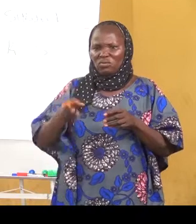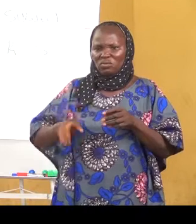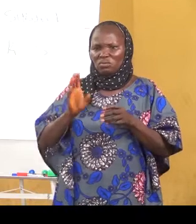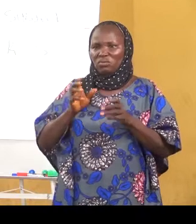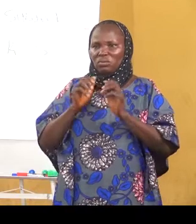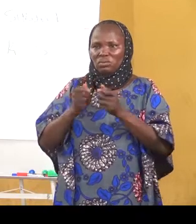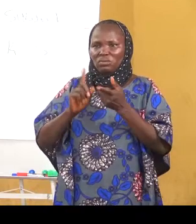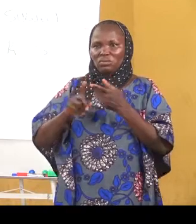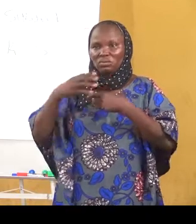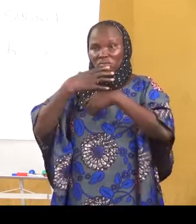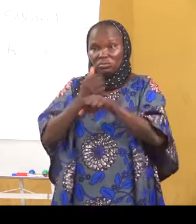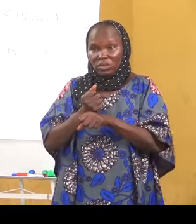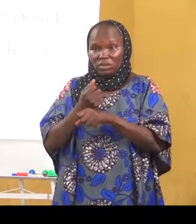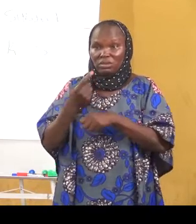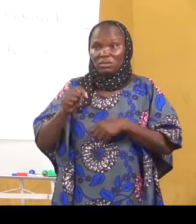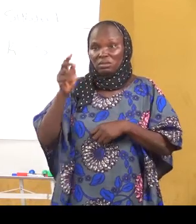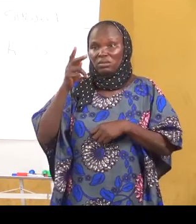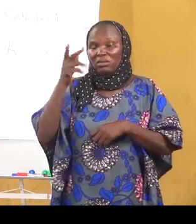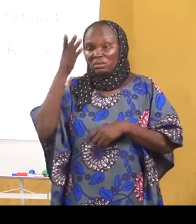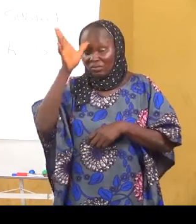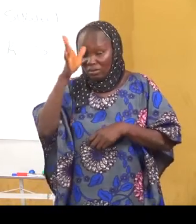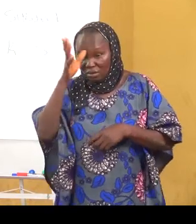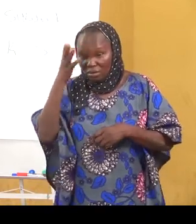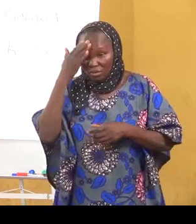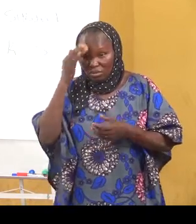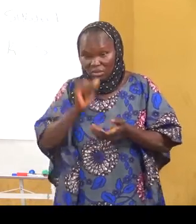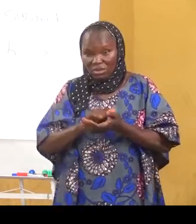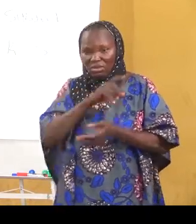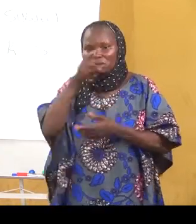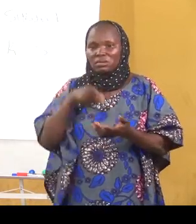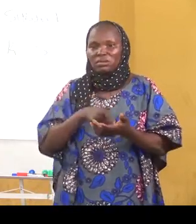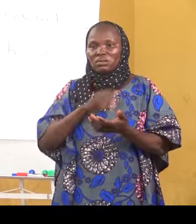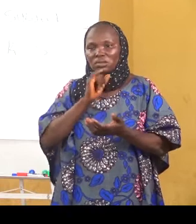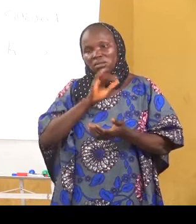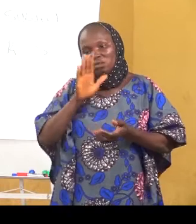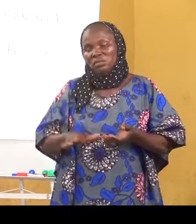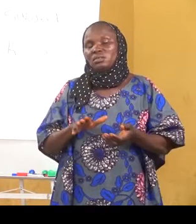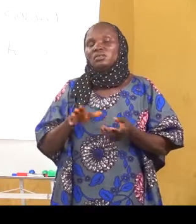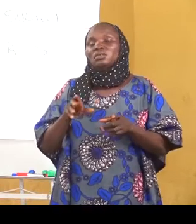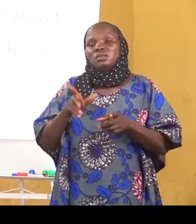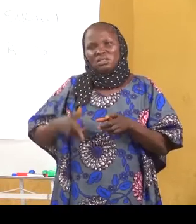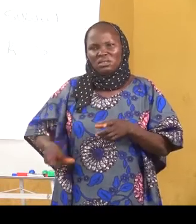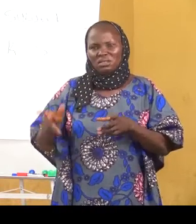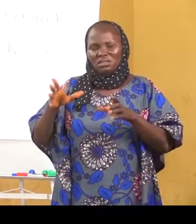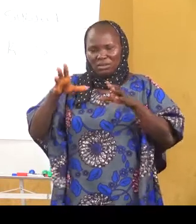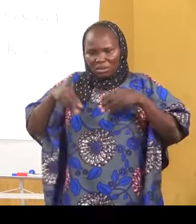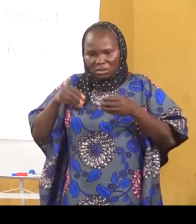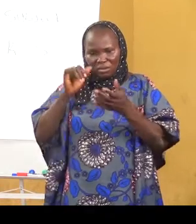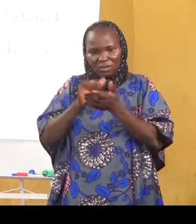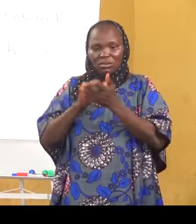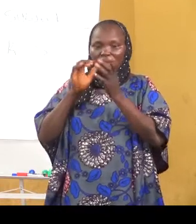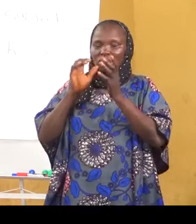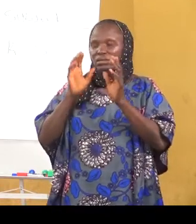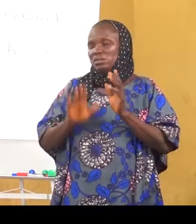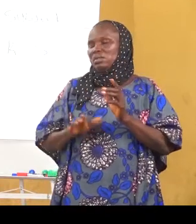the father know that this is his child and he needs to receive that child back to himself again. Why